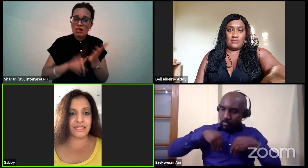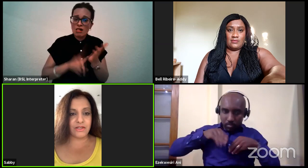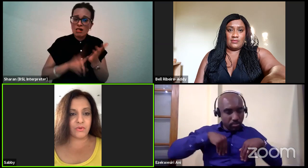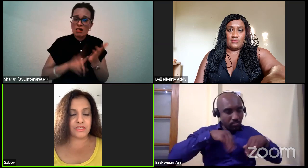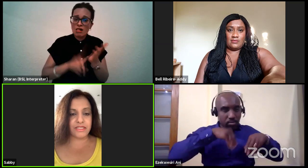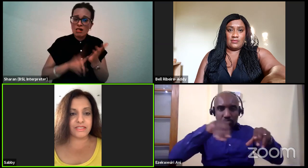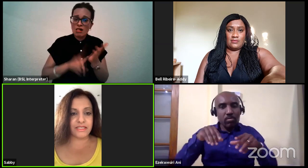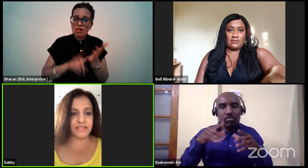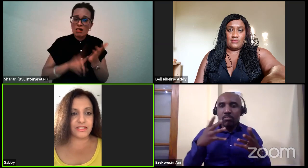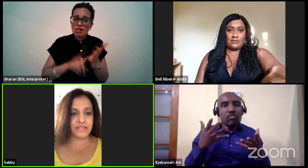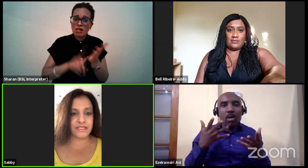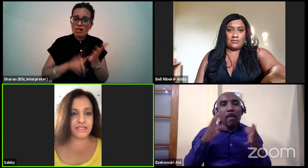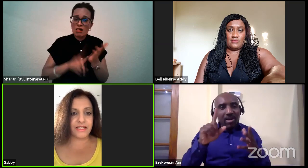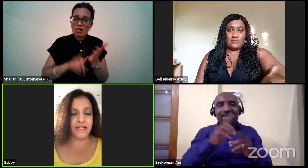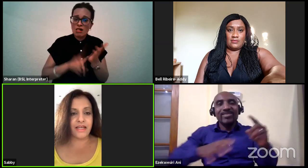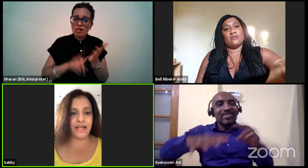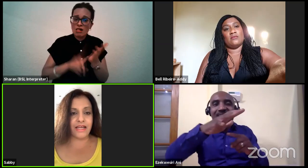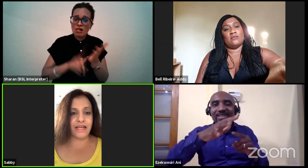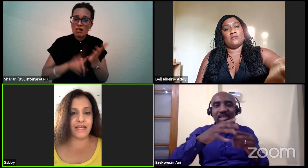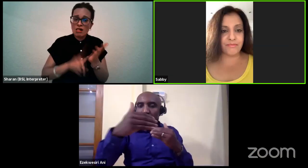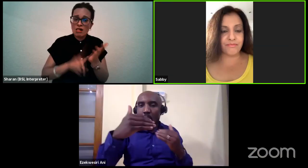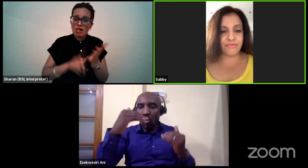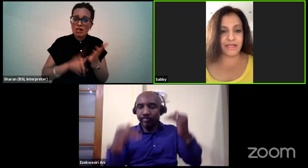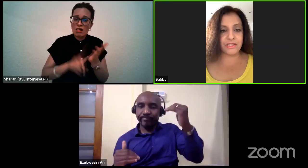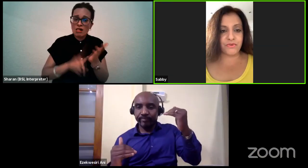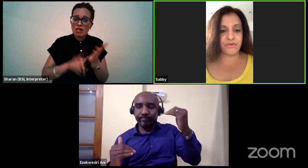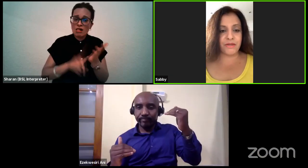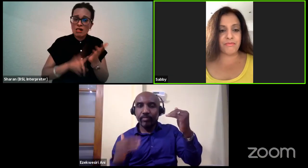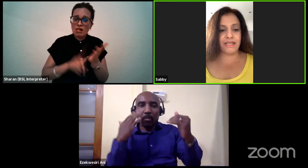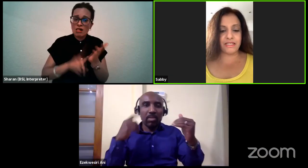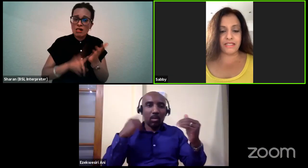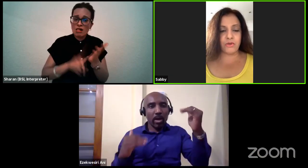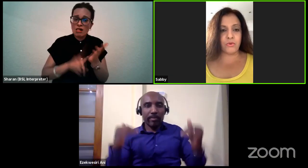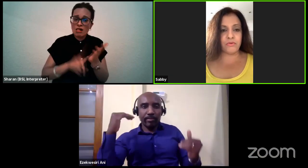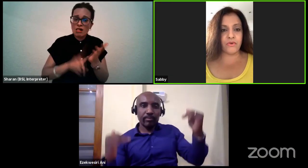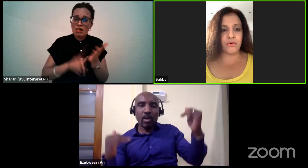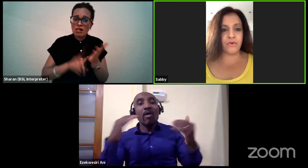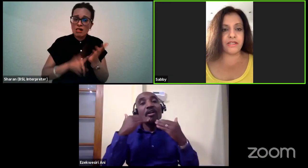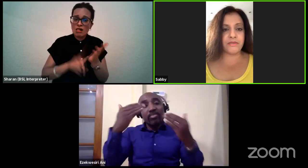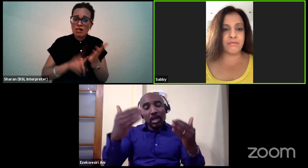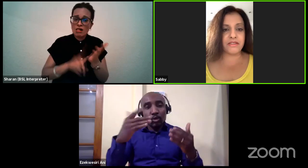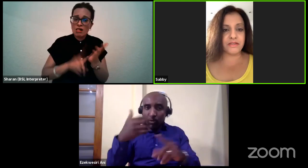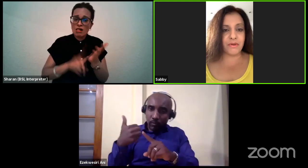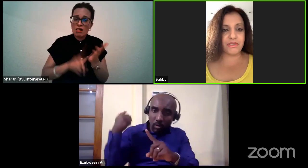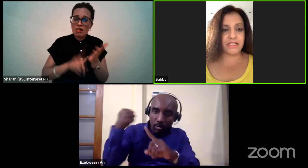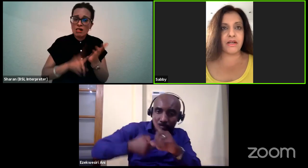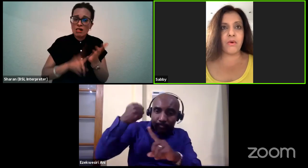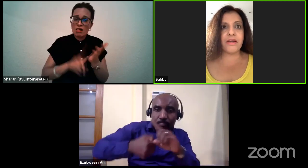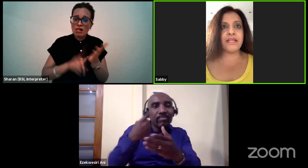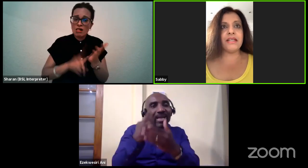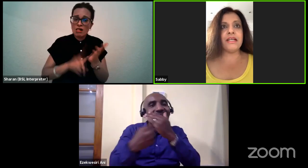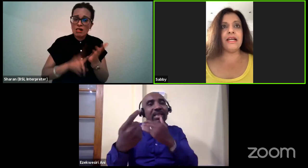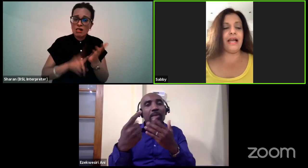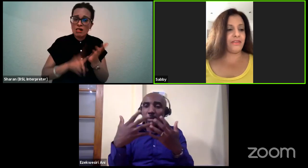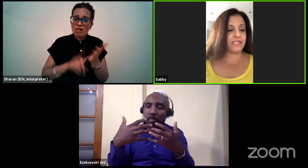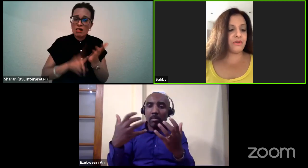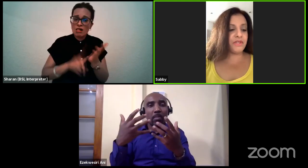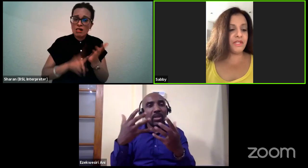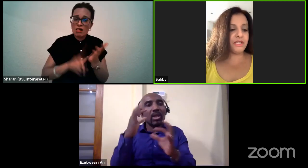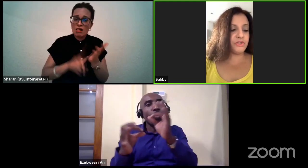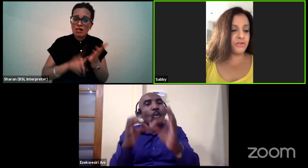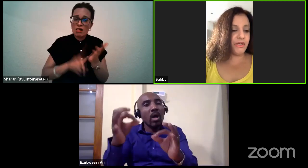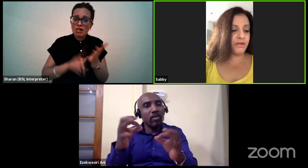existing inequalities in society. And thanks for backing the call for an independent public inquiry. And thanks